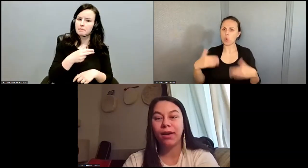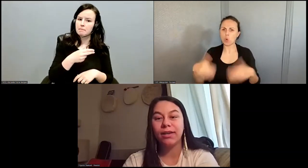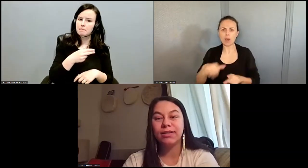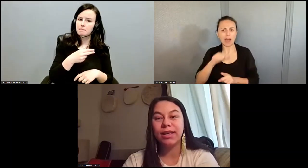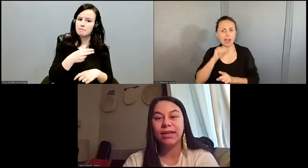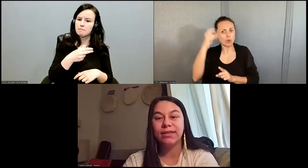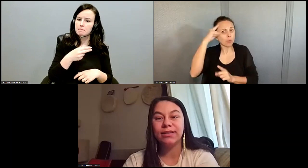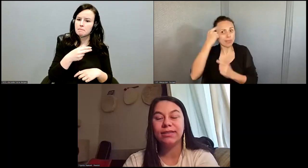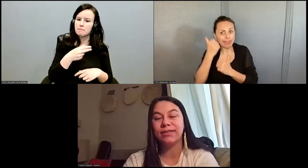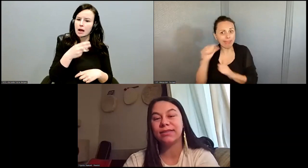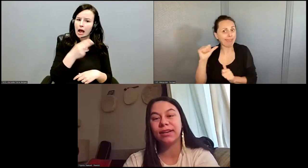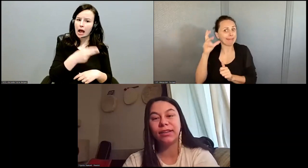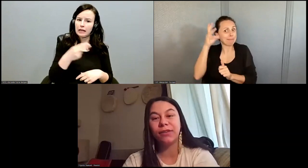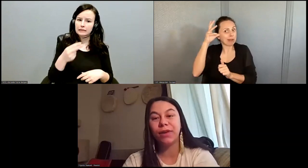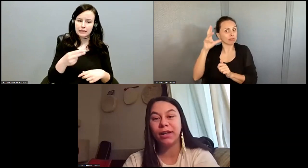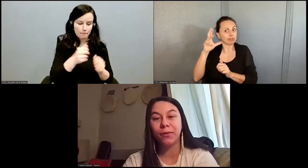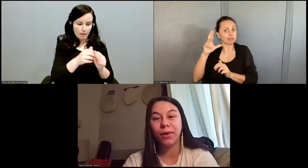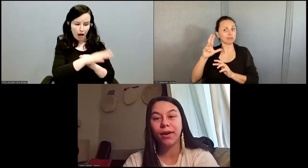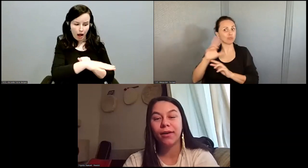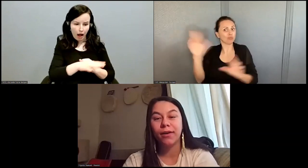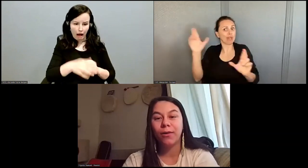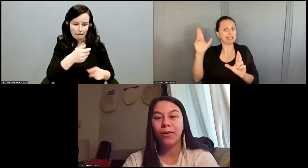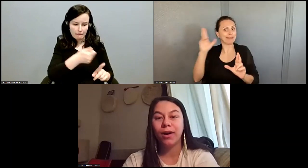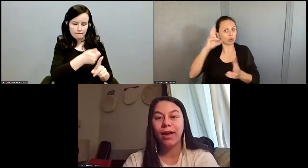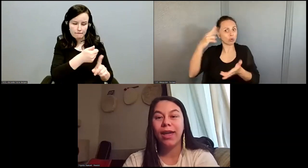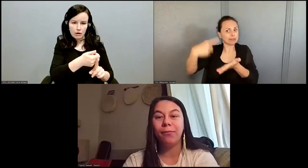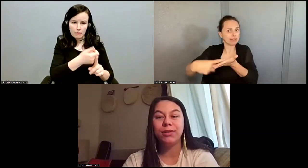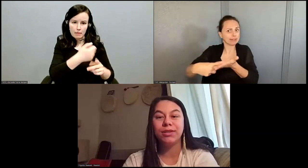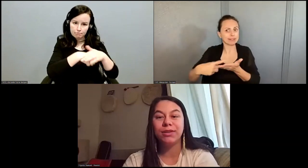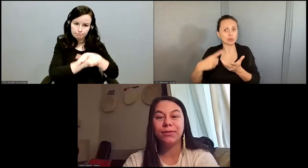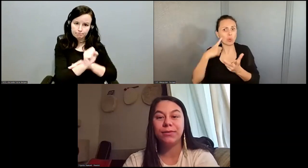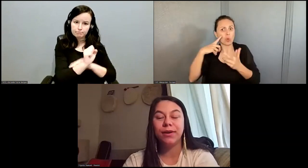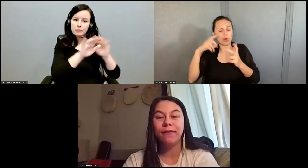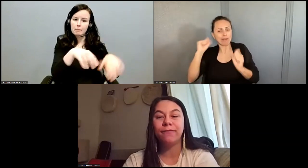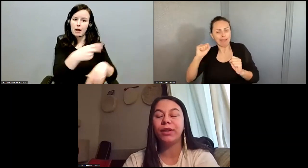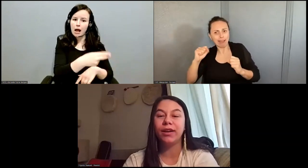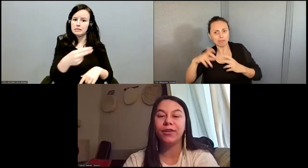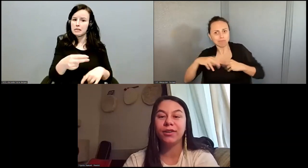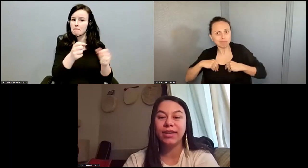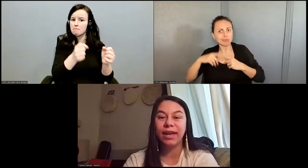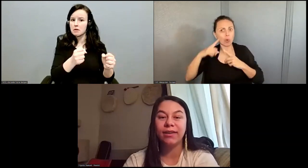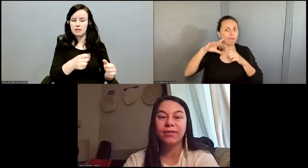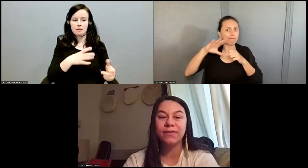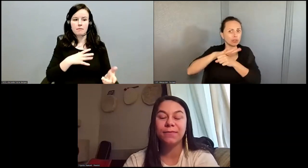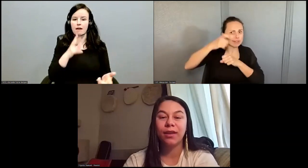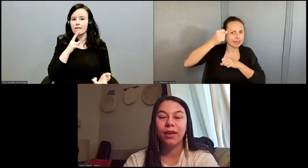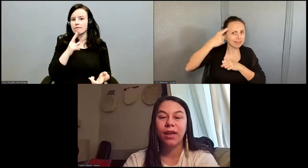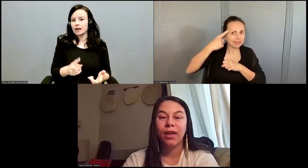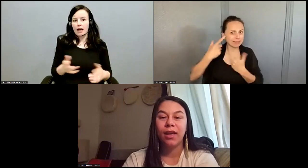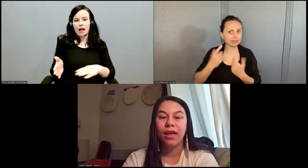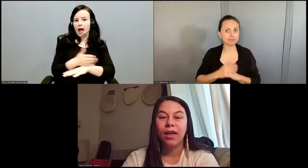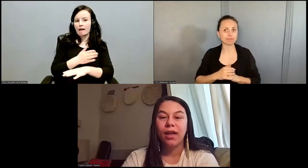any parent is necessarily ready for or able to fully understand.